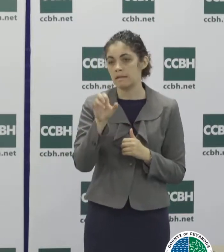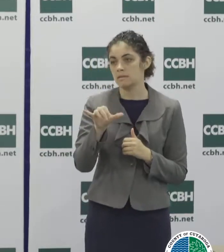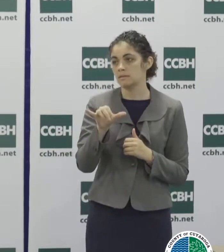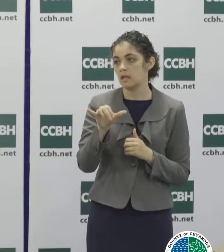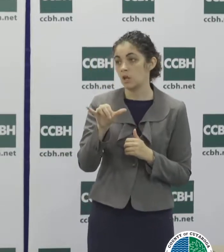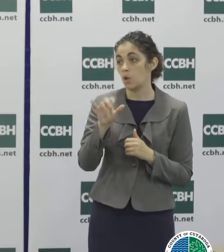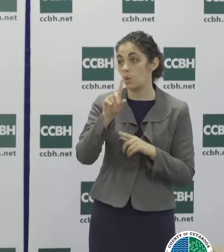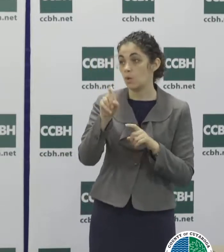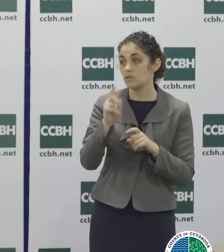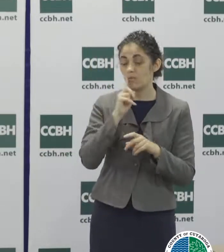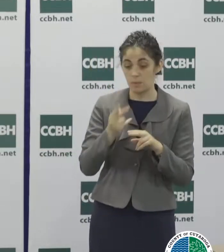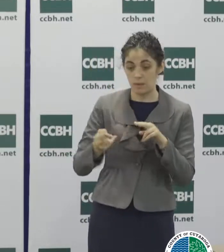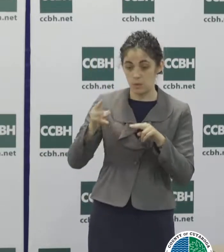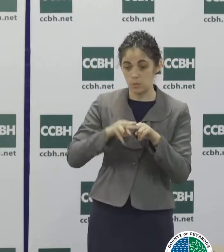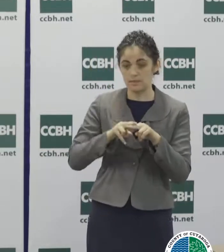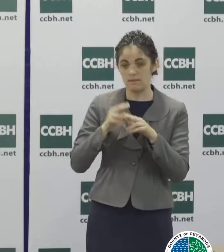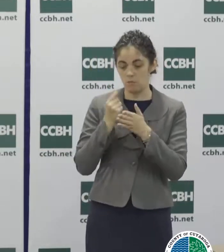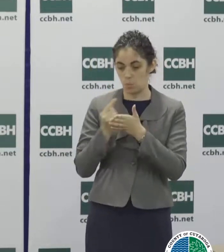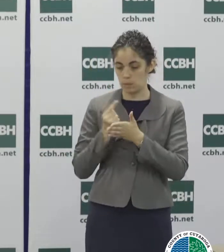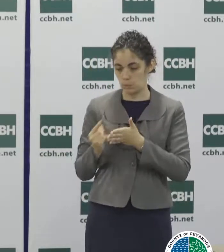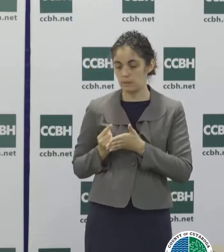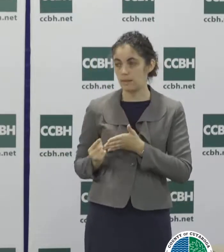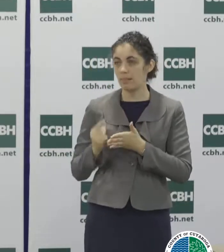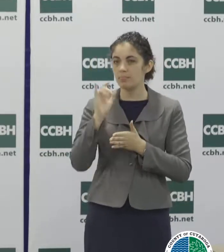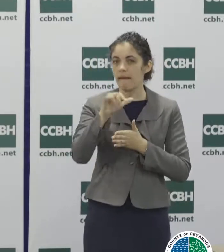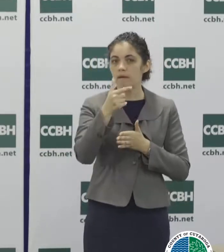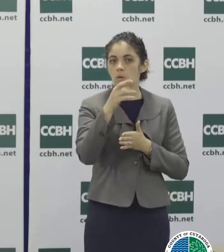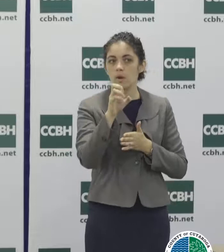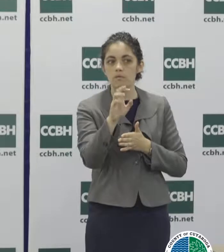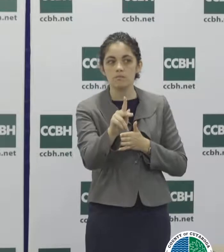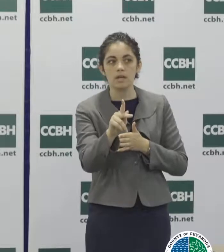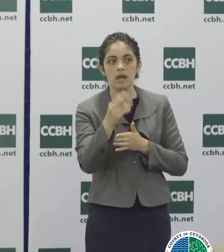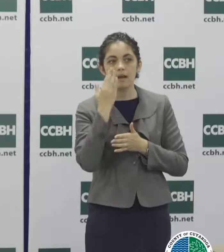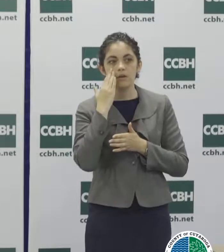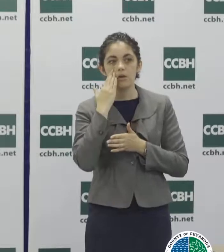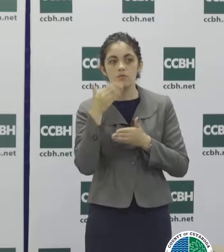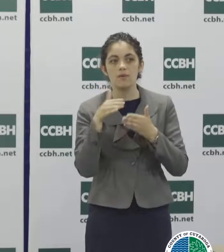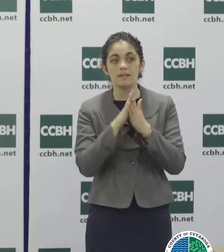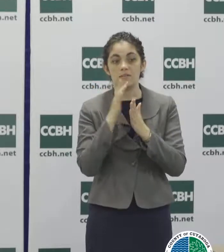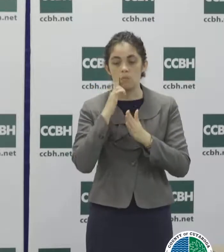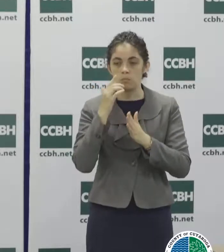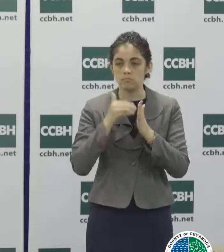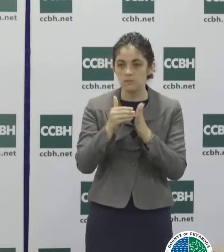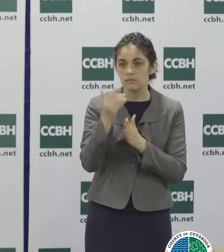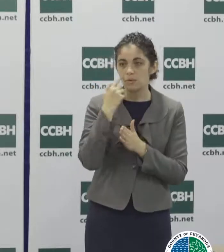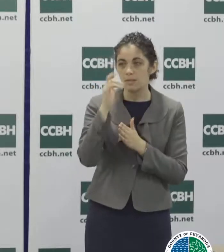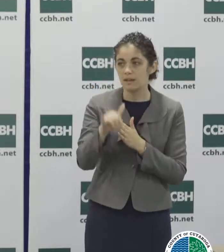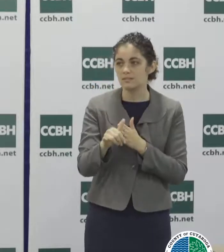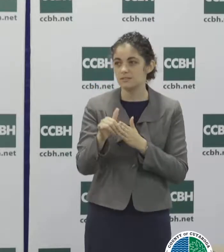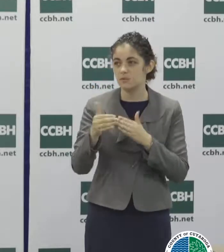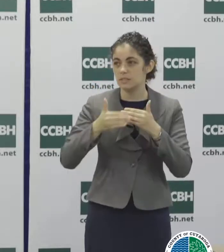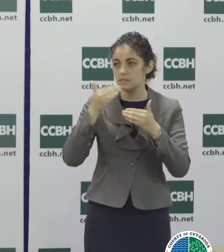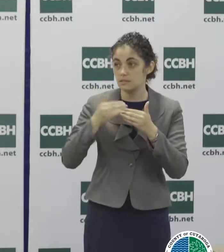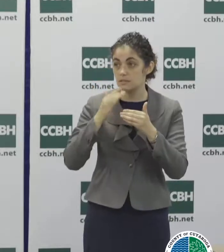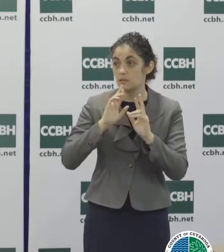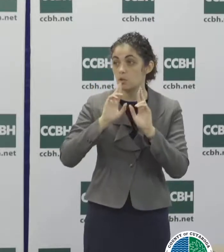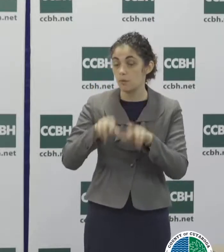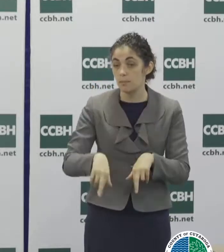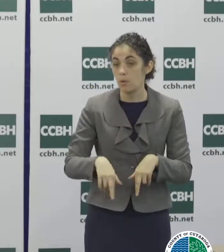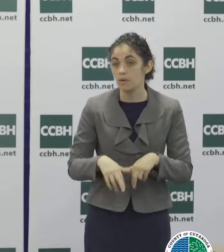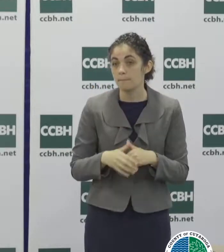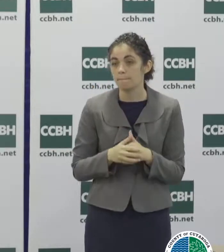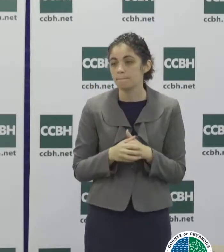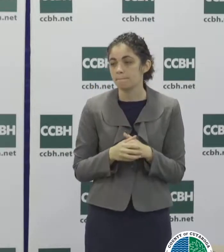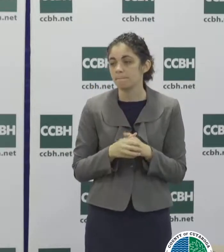the increase in the number of cases week to week. So I know several of you have asked for that over time, just to make it easier to report